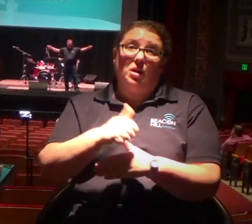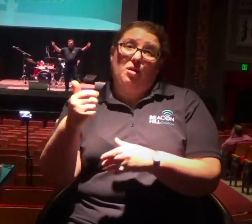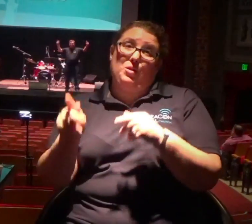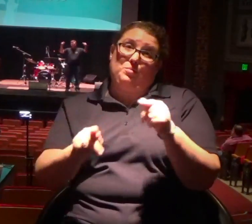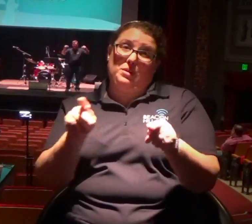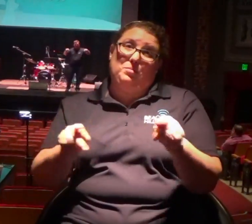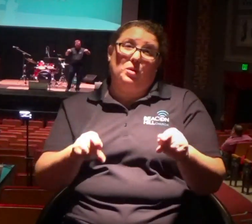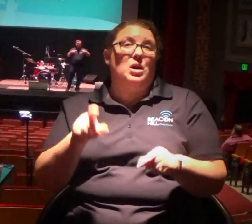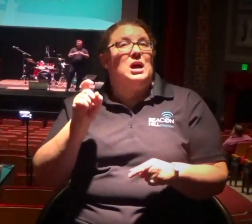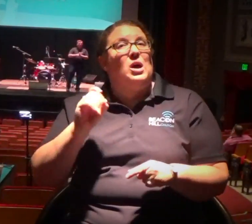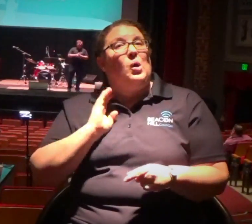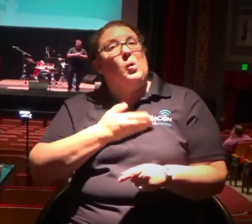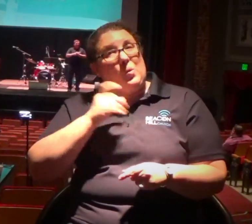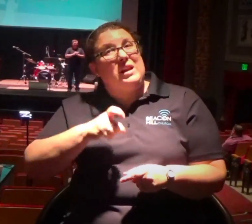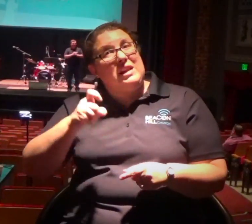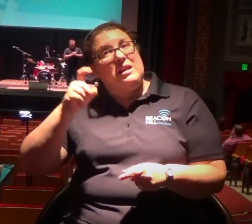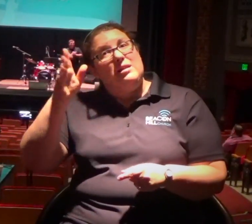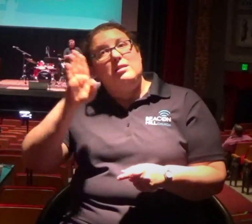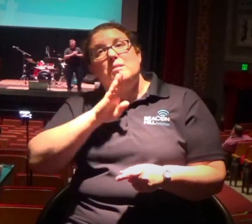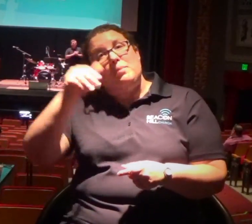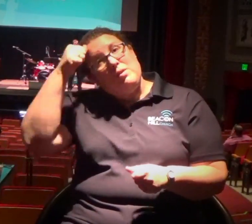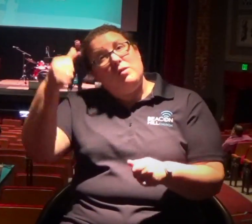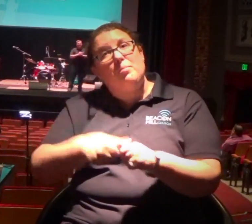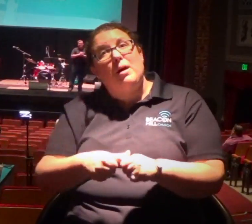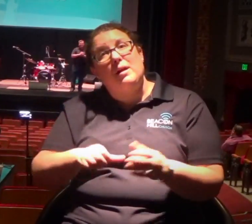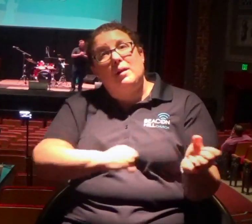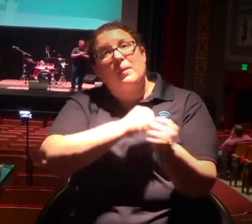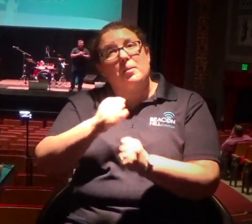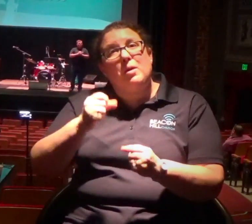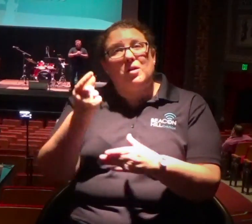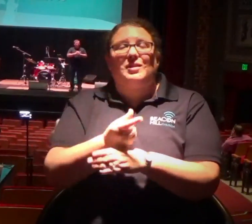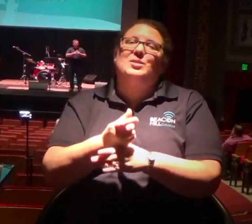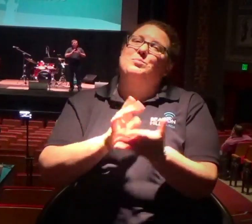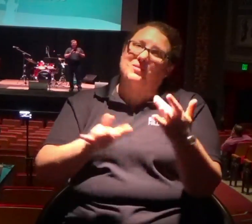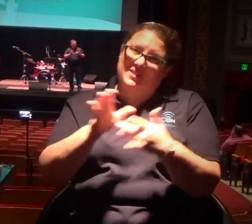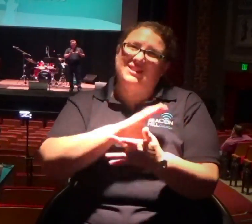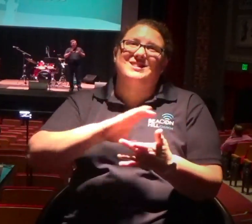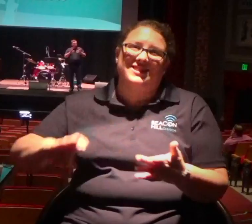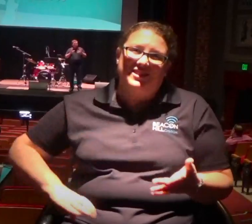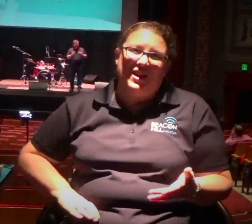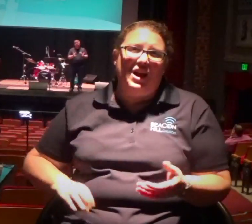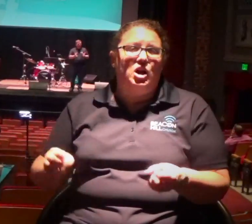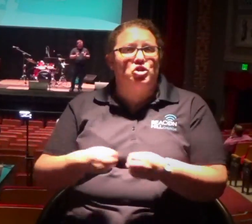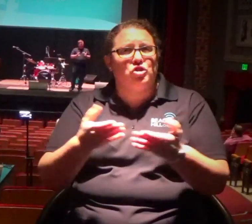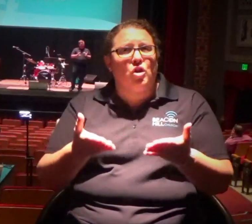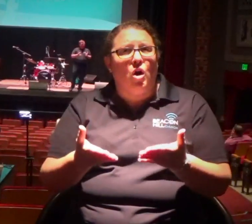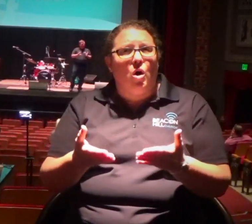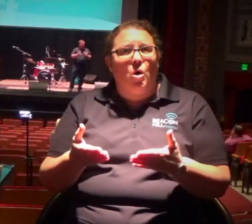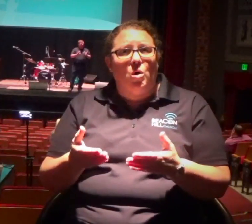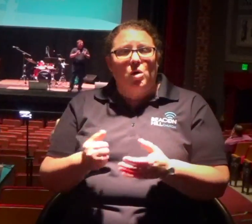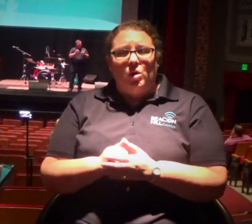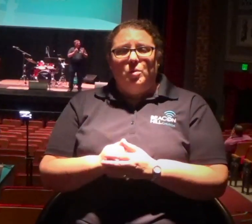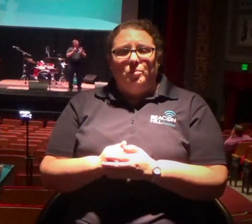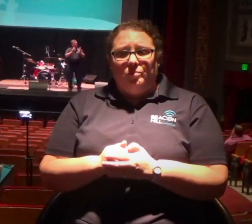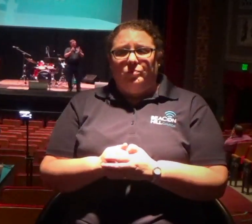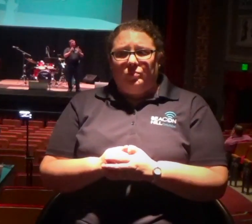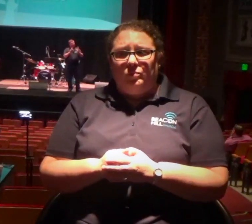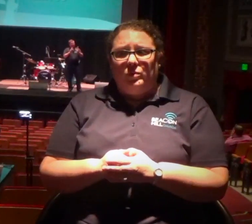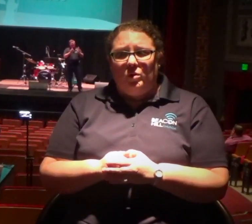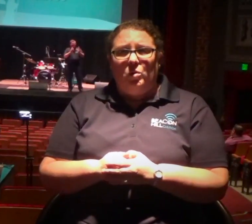to be reminded of the power of the gospel of Jesus Christ. And so, when we came as a church, we said we want to be the